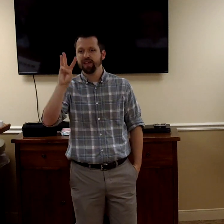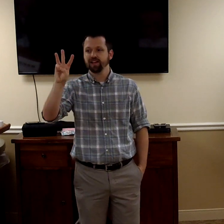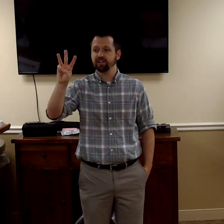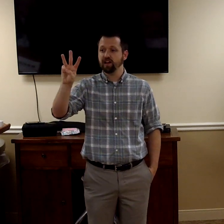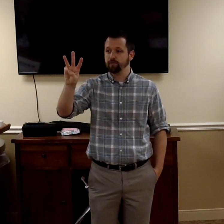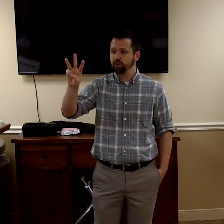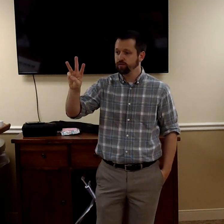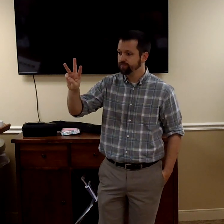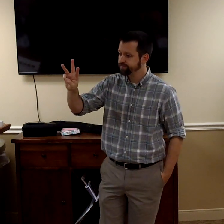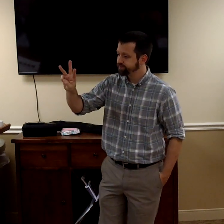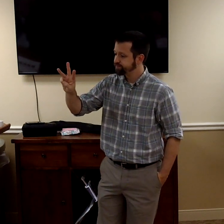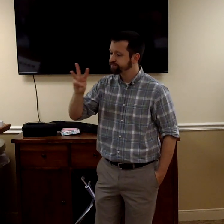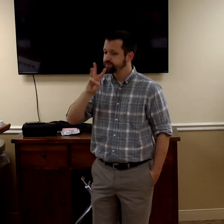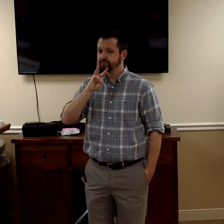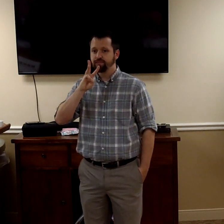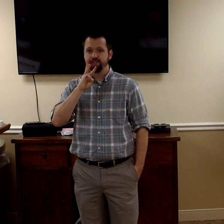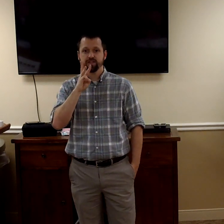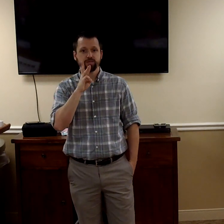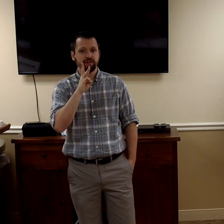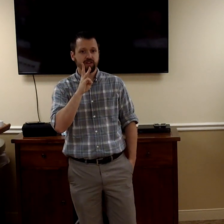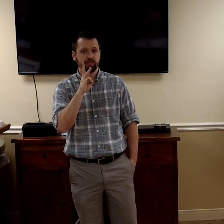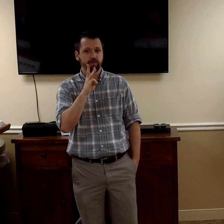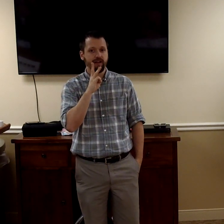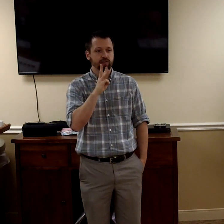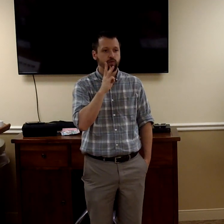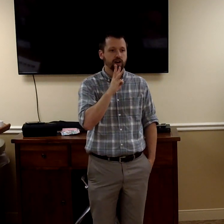a W. Just put it up to your mouth. Water.